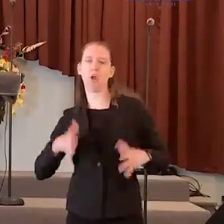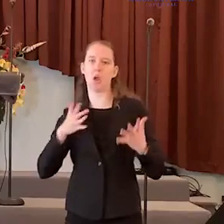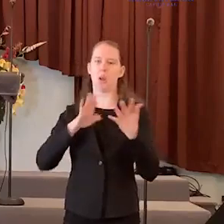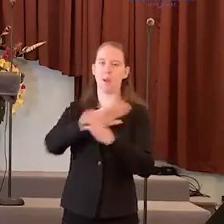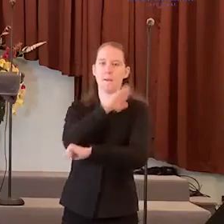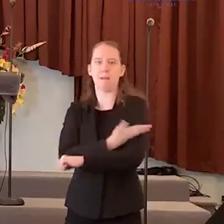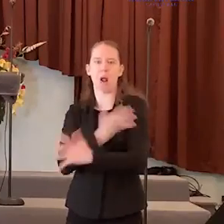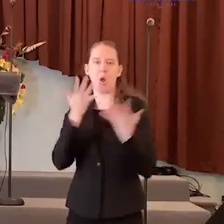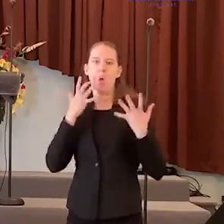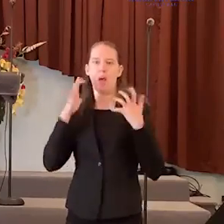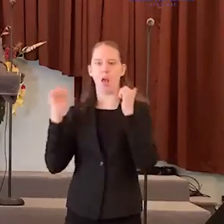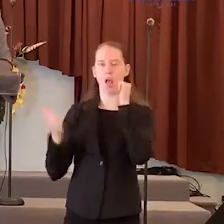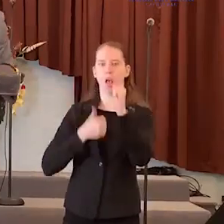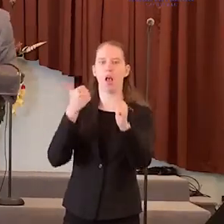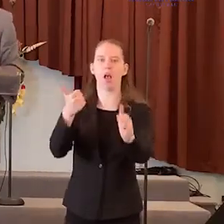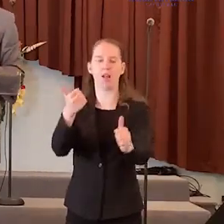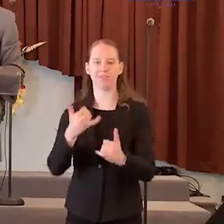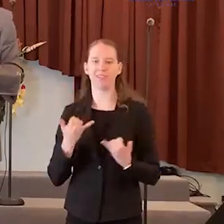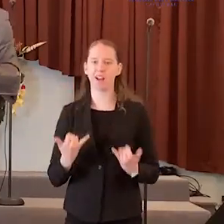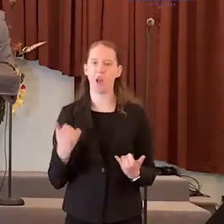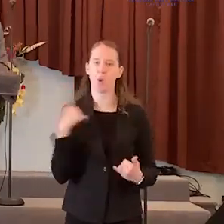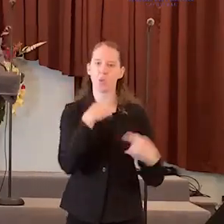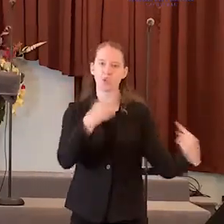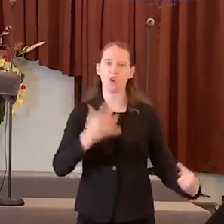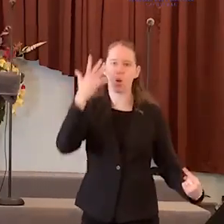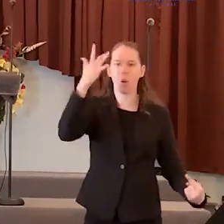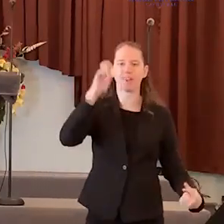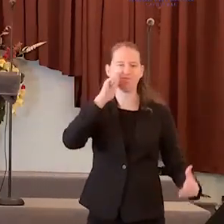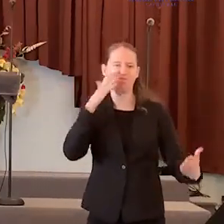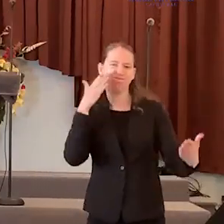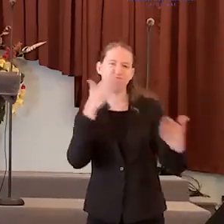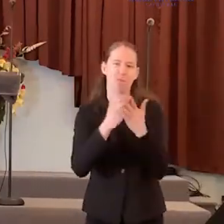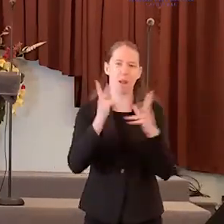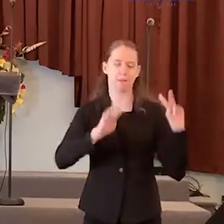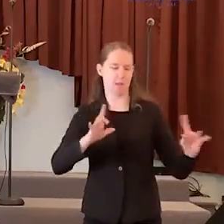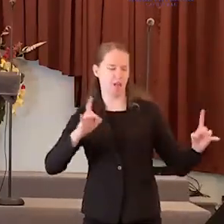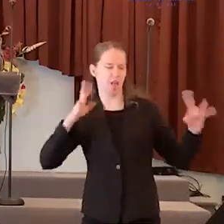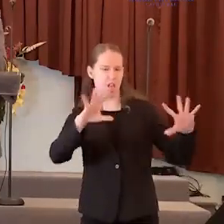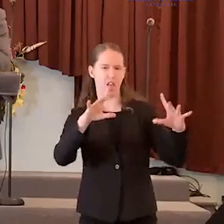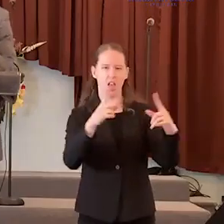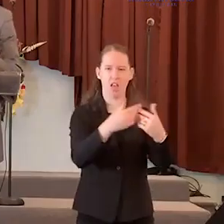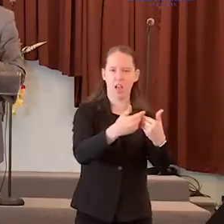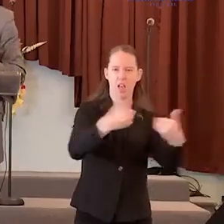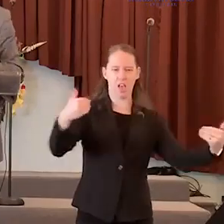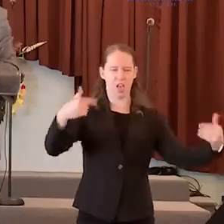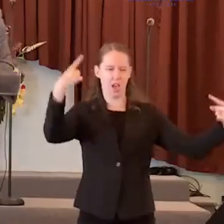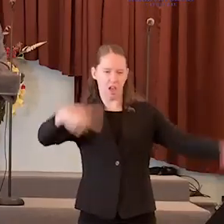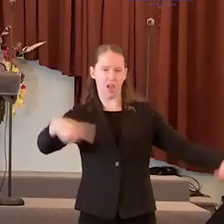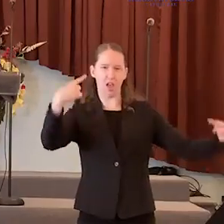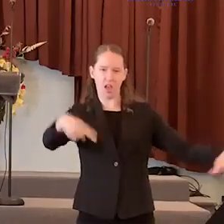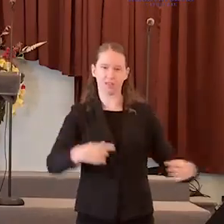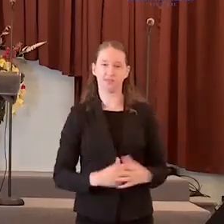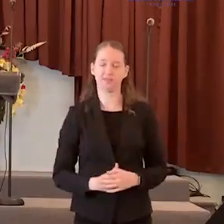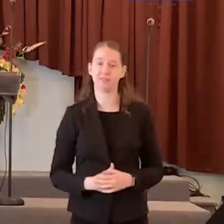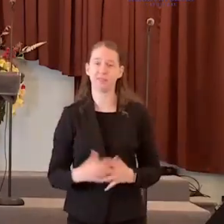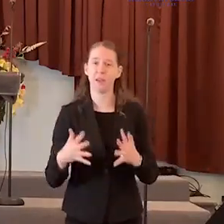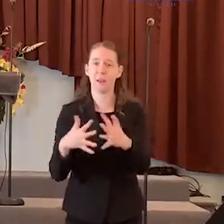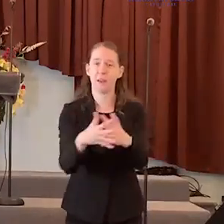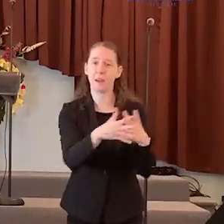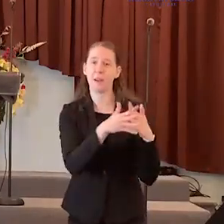Now we're left half-dead because of hatred and racism and bigotry. But look at America. She's like